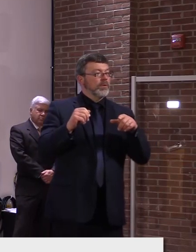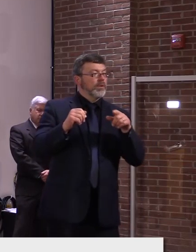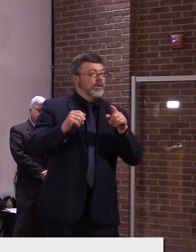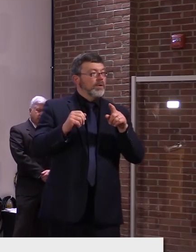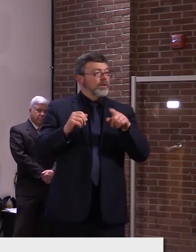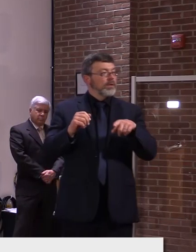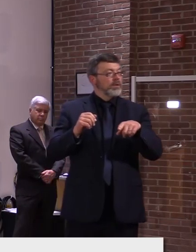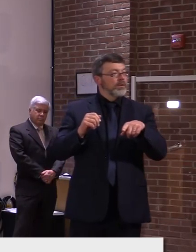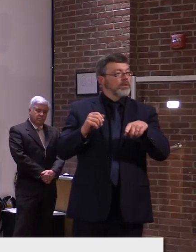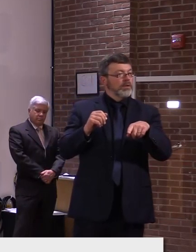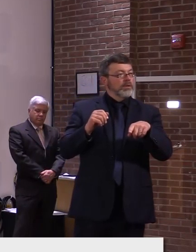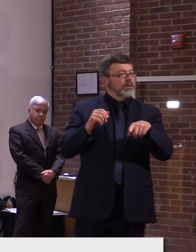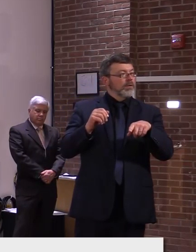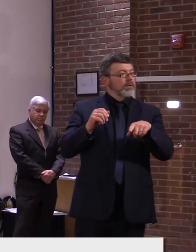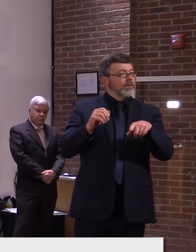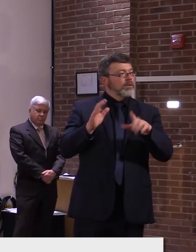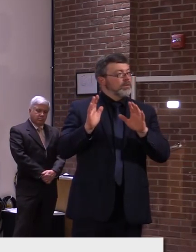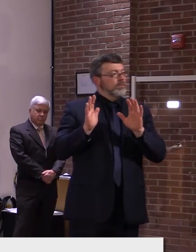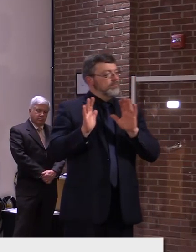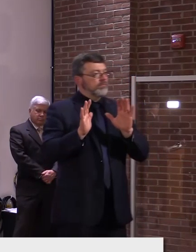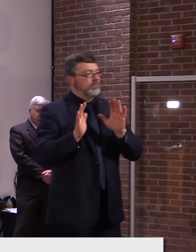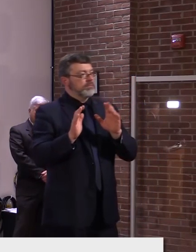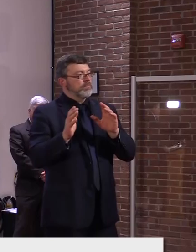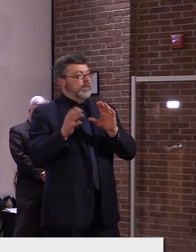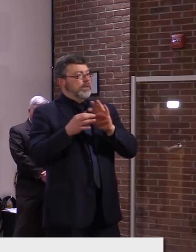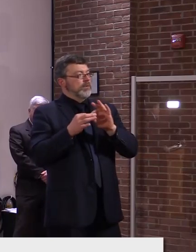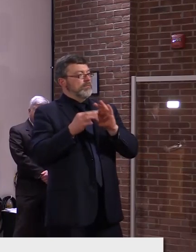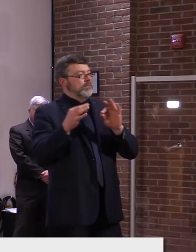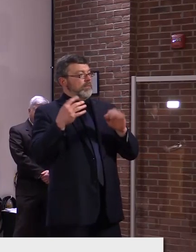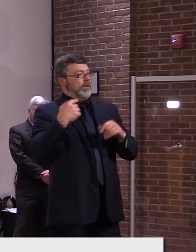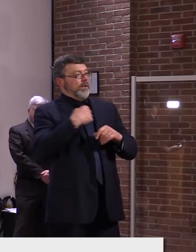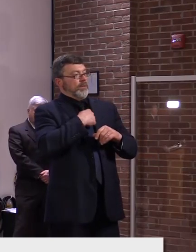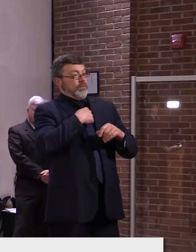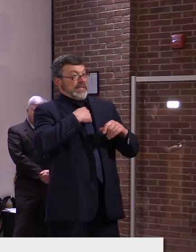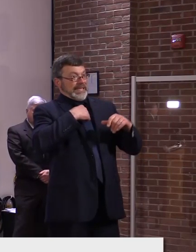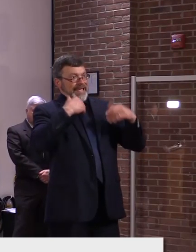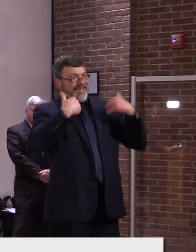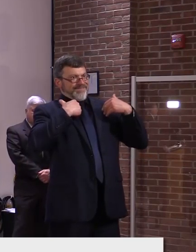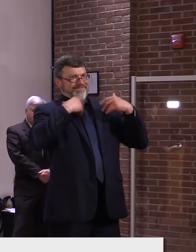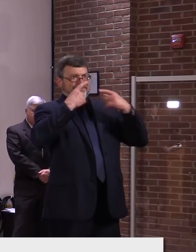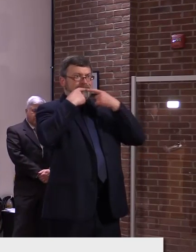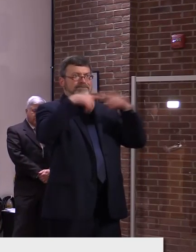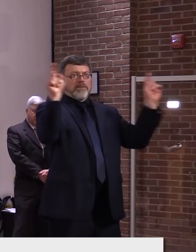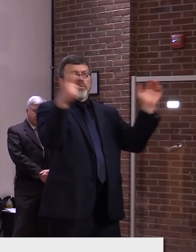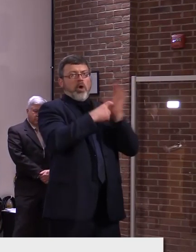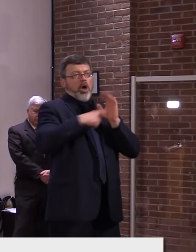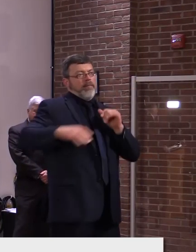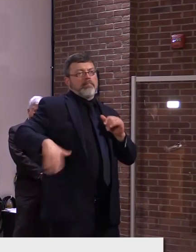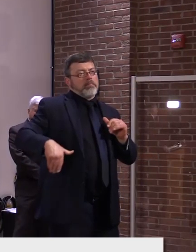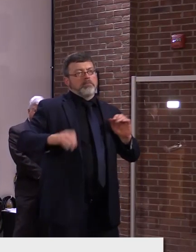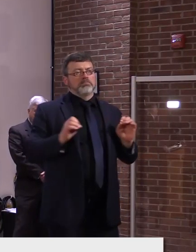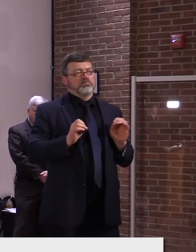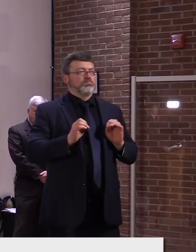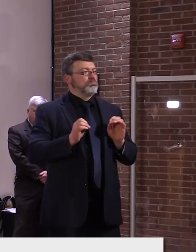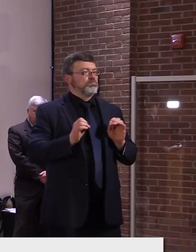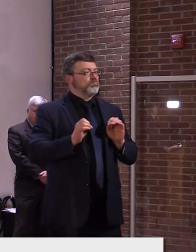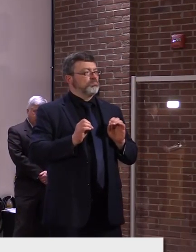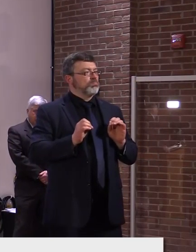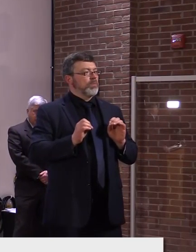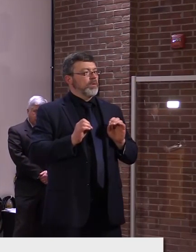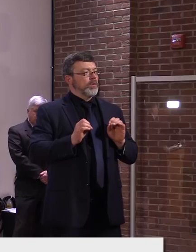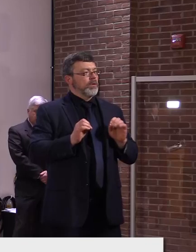mandating? Yeah, we don't have such a regulatory mandate approach at the state level in Vermont. The issues of retention and promotion are